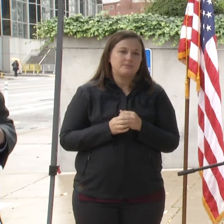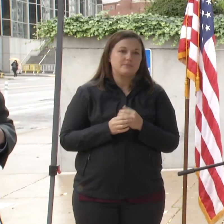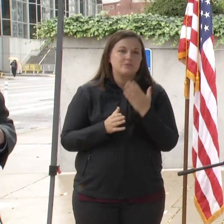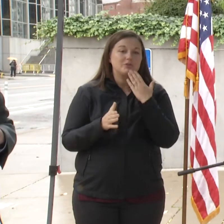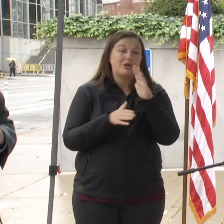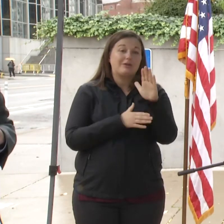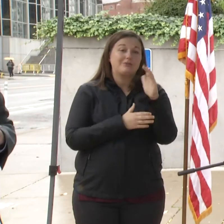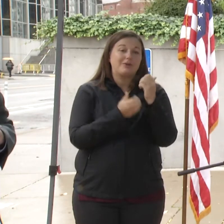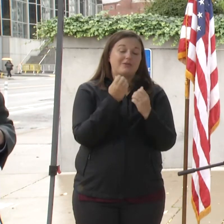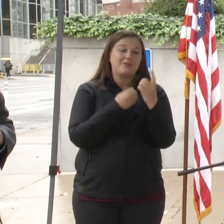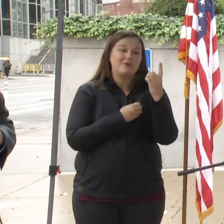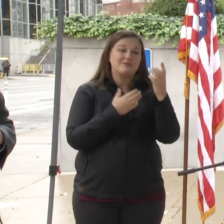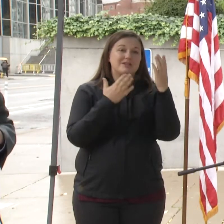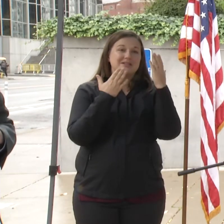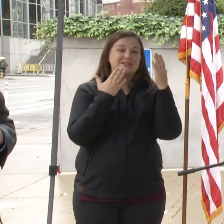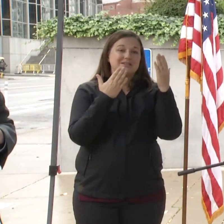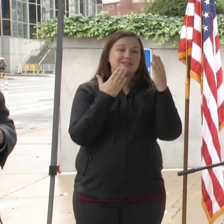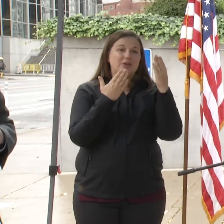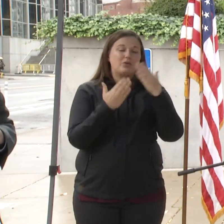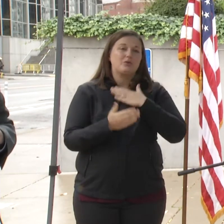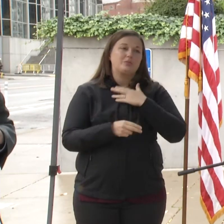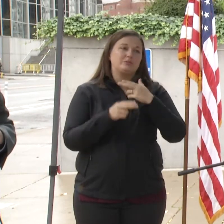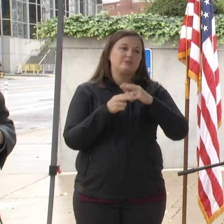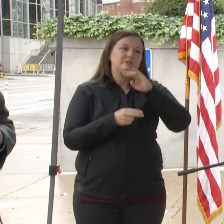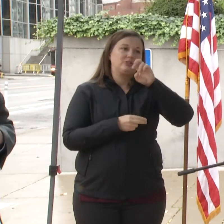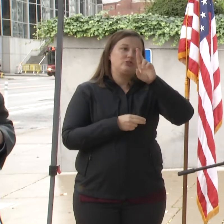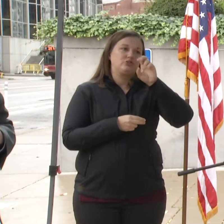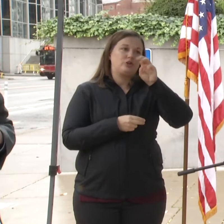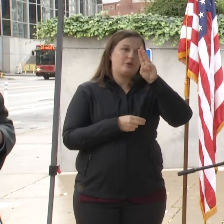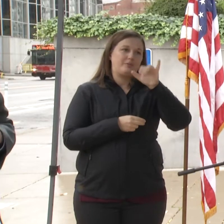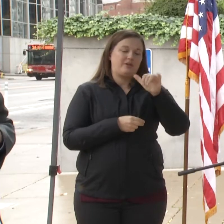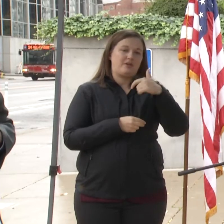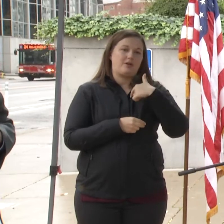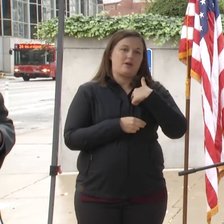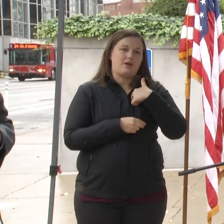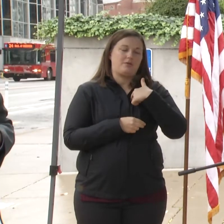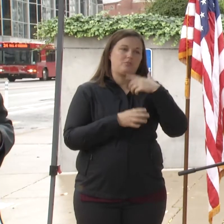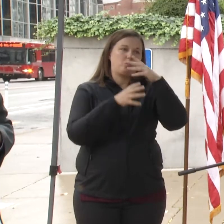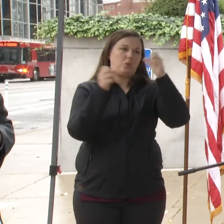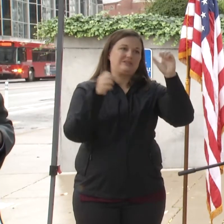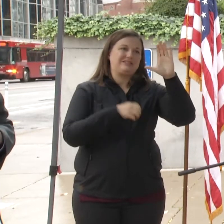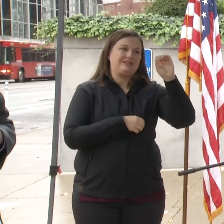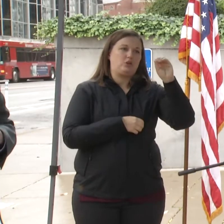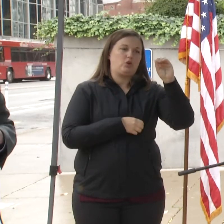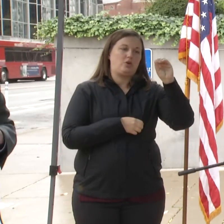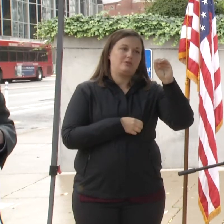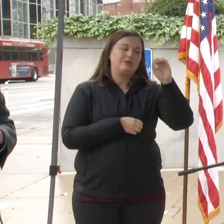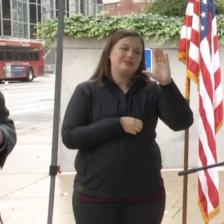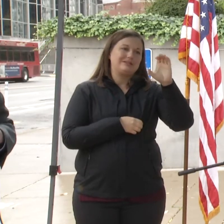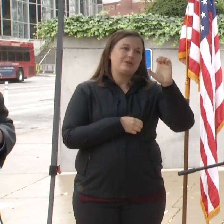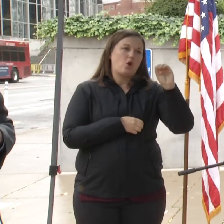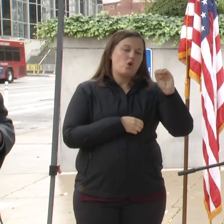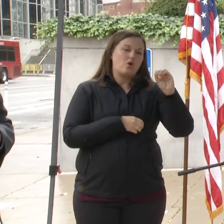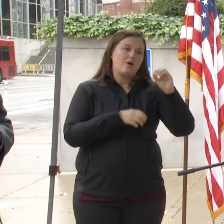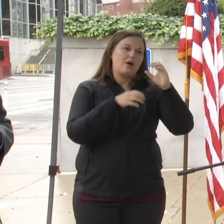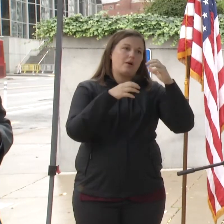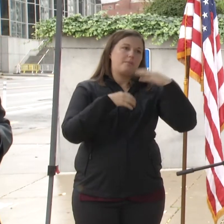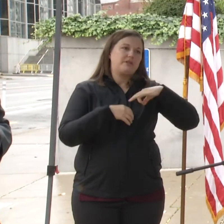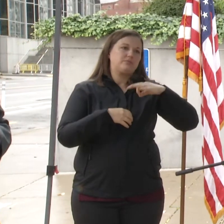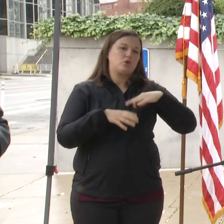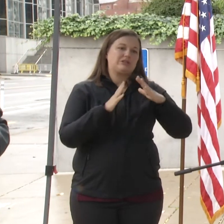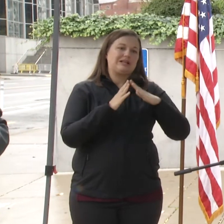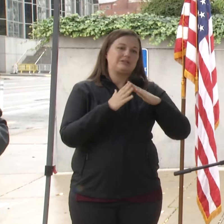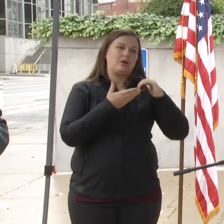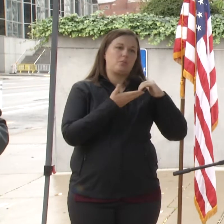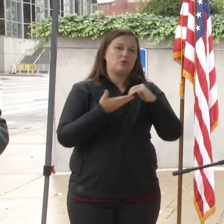Good afternoon, everyone. Thank you. I'm Jeremy Welder, President and CEO of the Pittsburgh Downtown Partnership. On behalf of our stakeholders, the